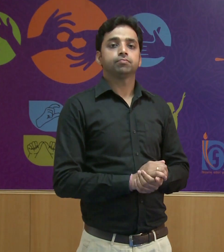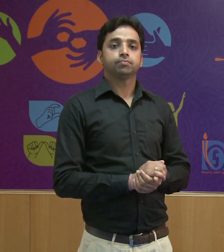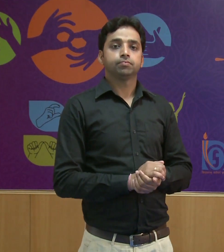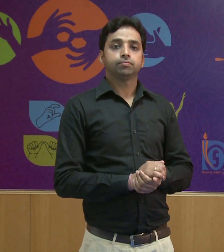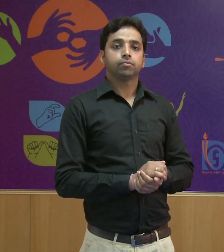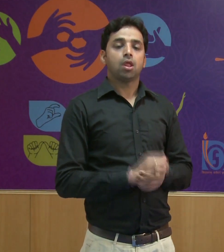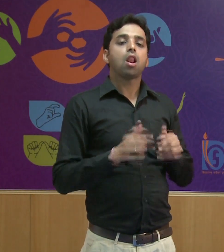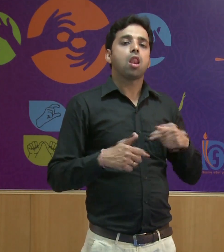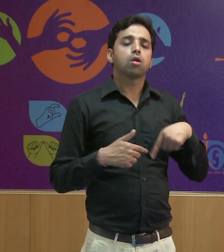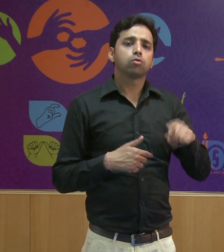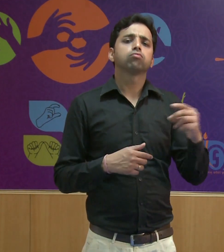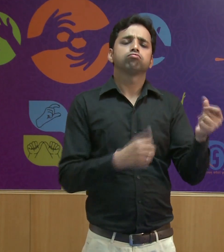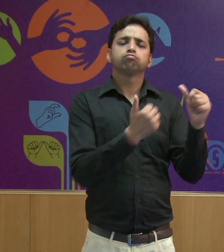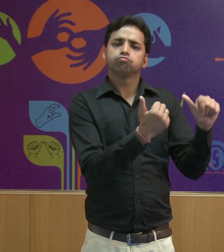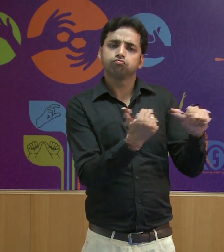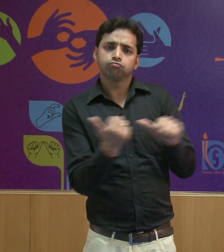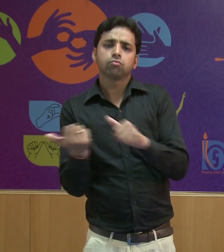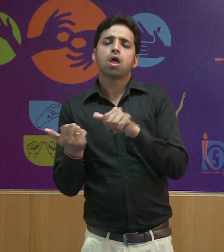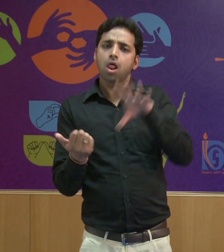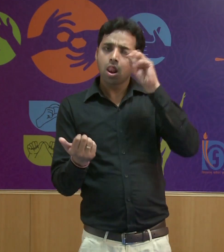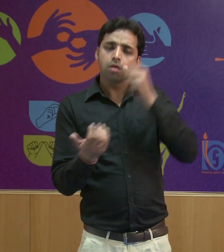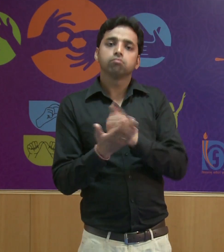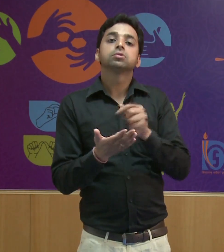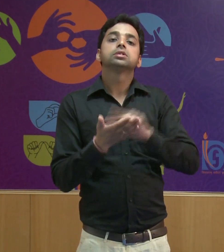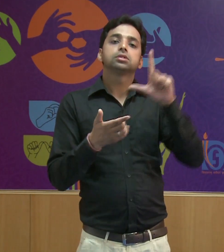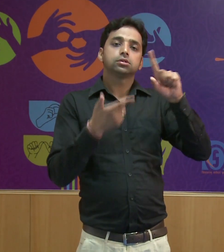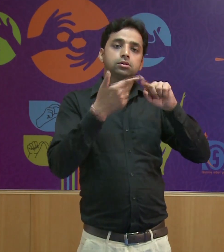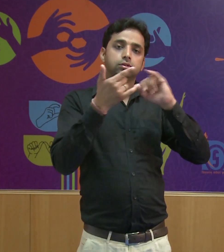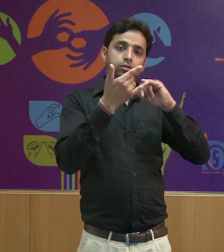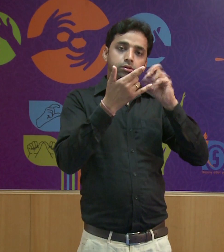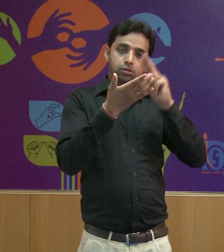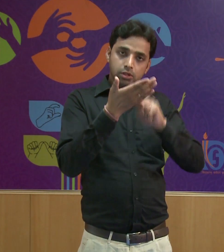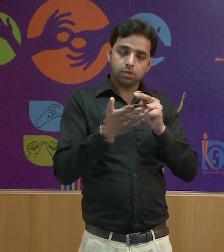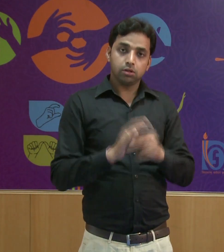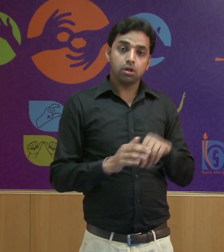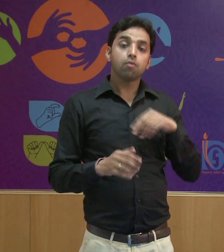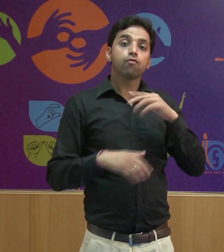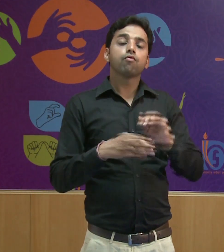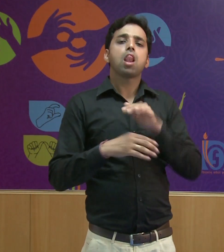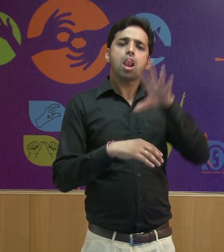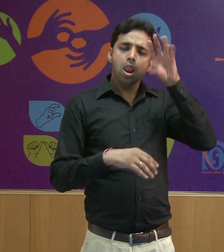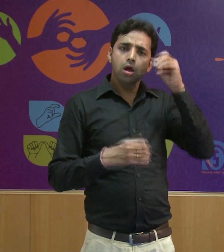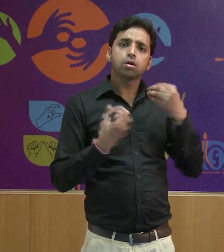Let us now quickly revise this lesson. We learnt about the spread